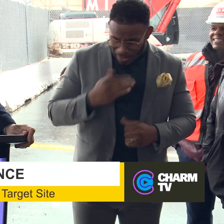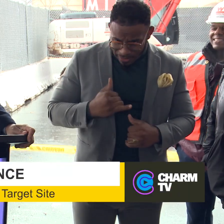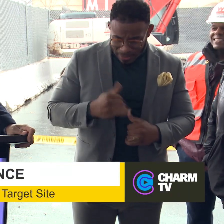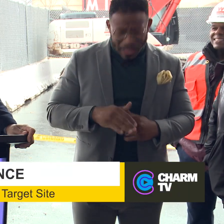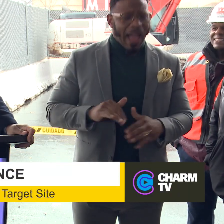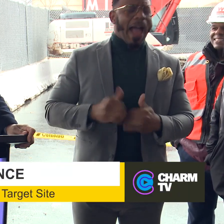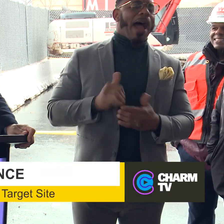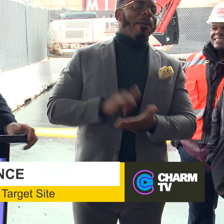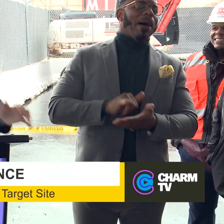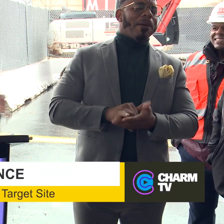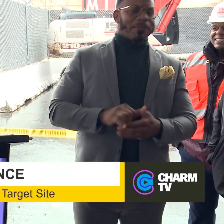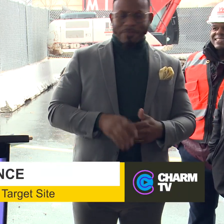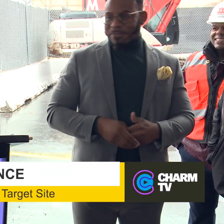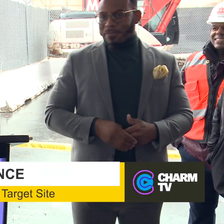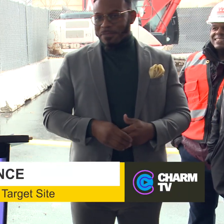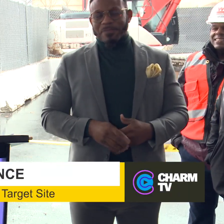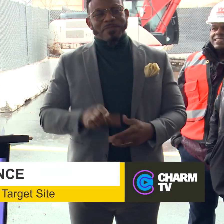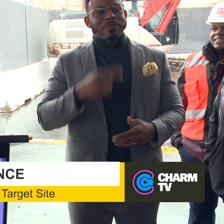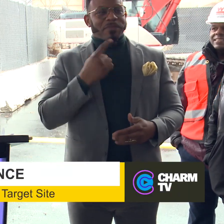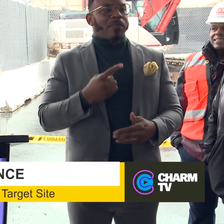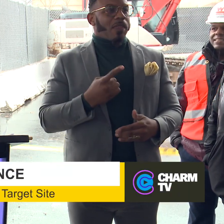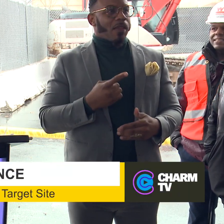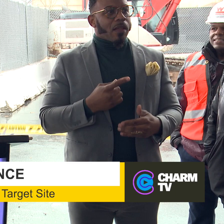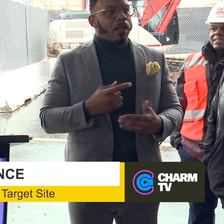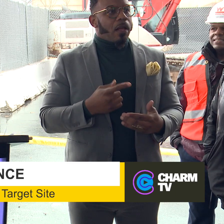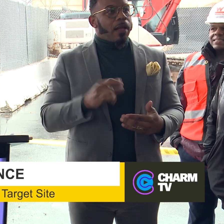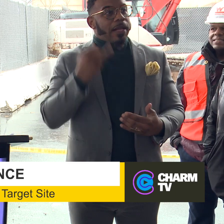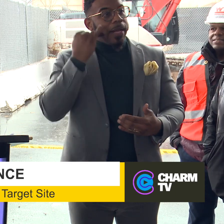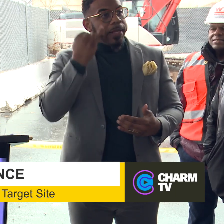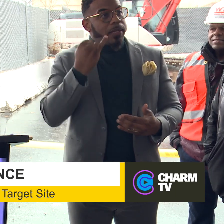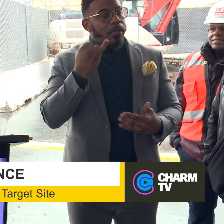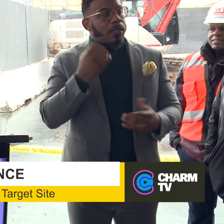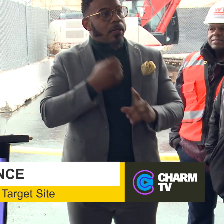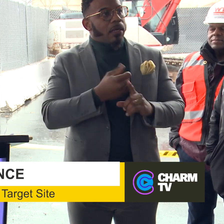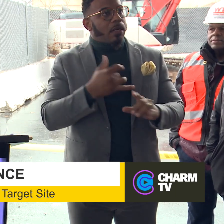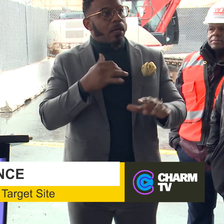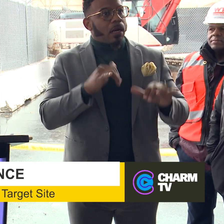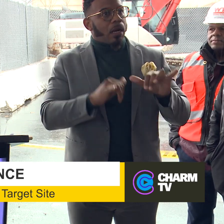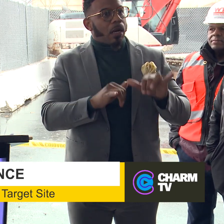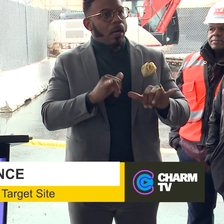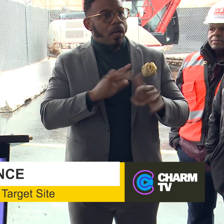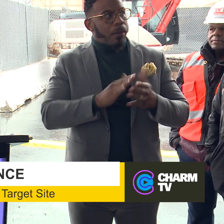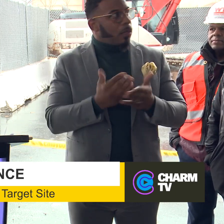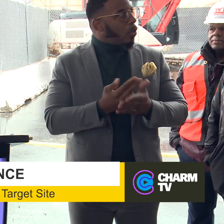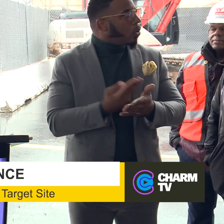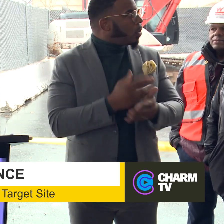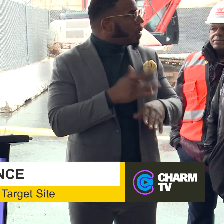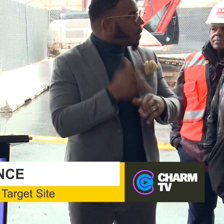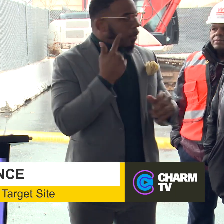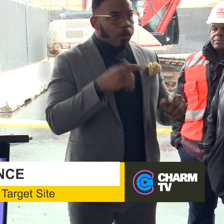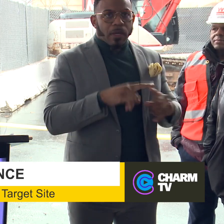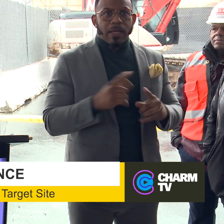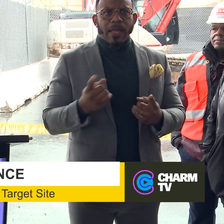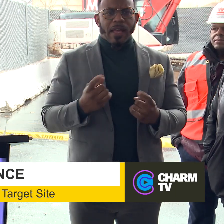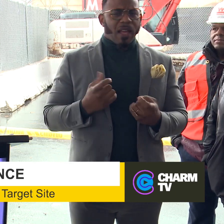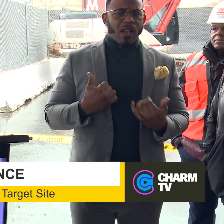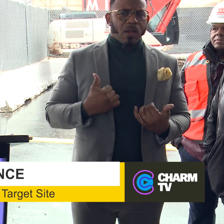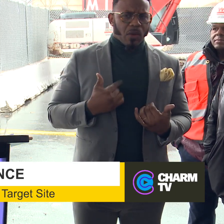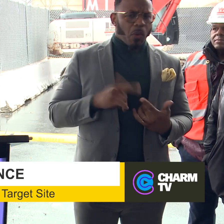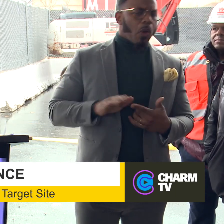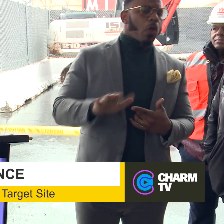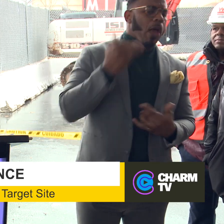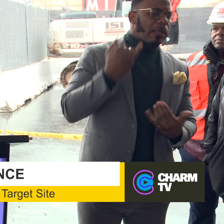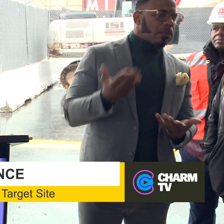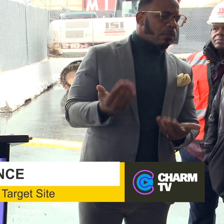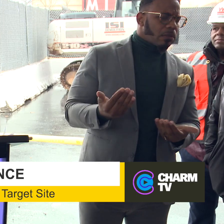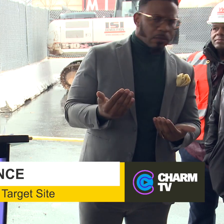And then he told them what his idea was to use this space for, but he asked them what were their